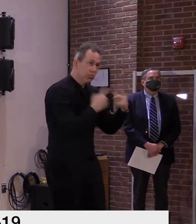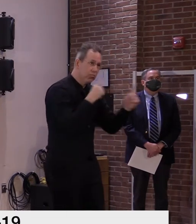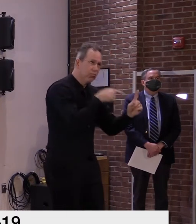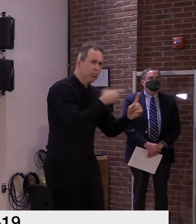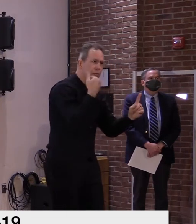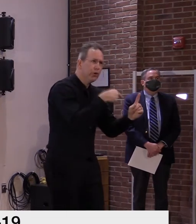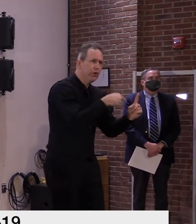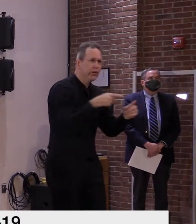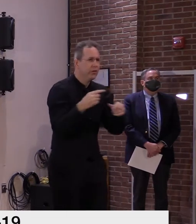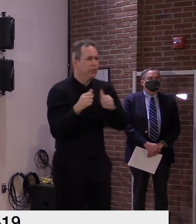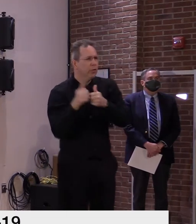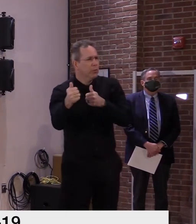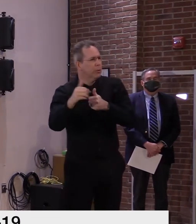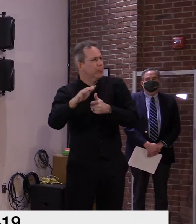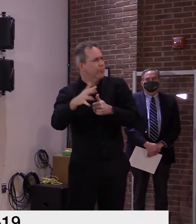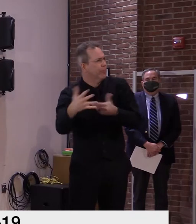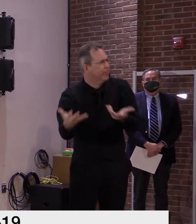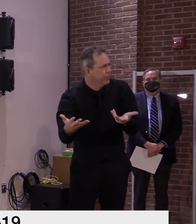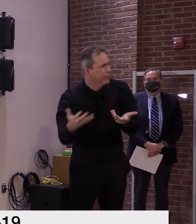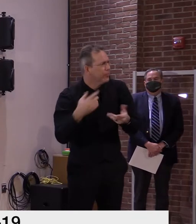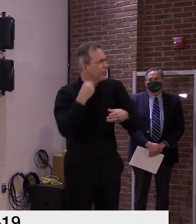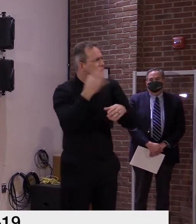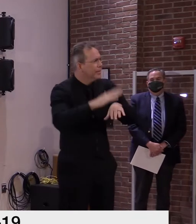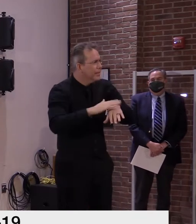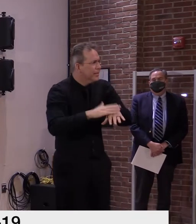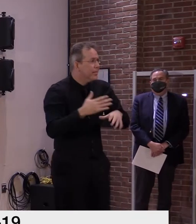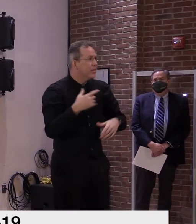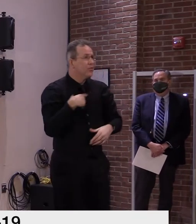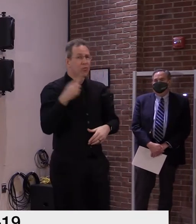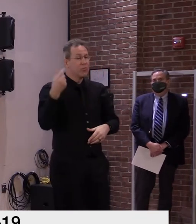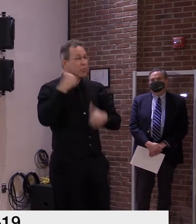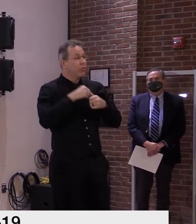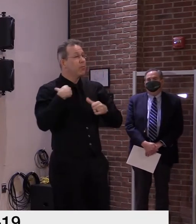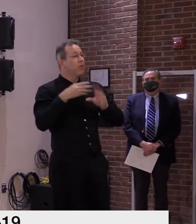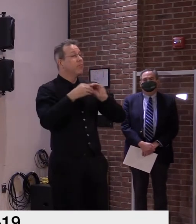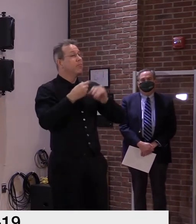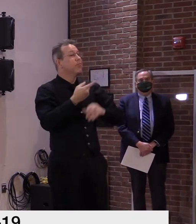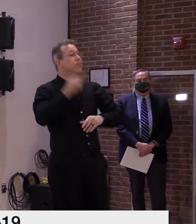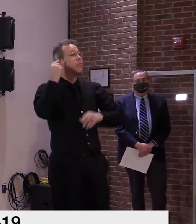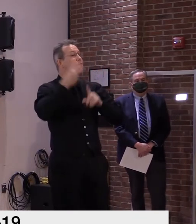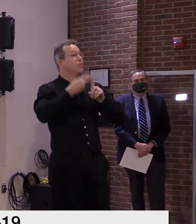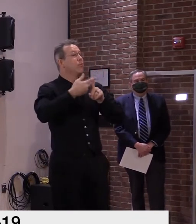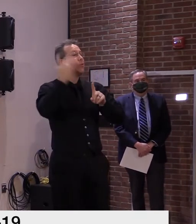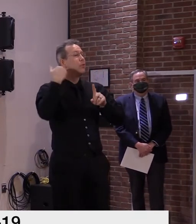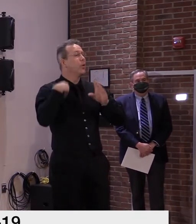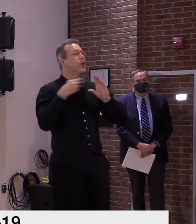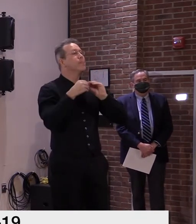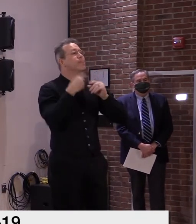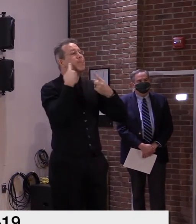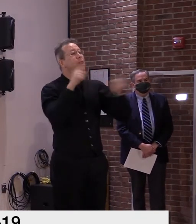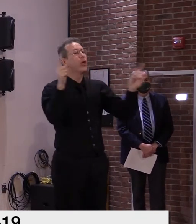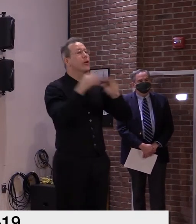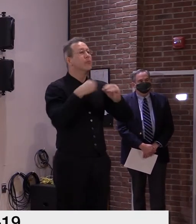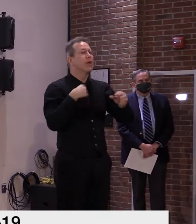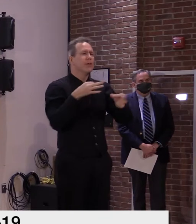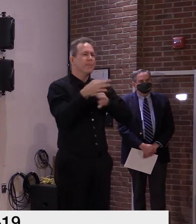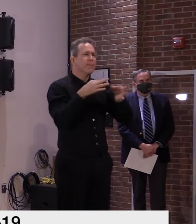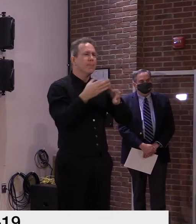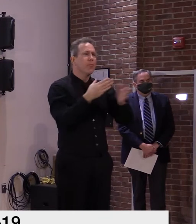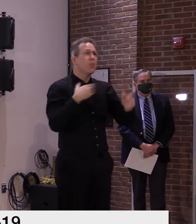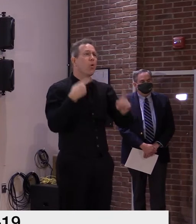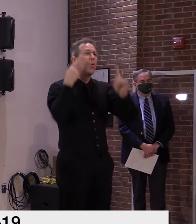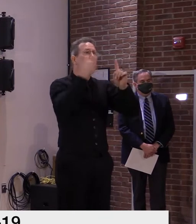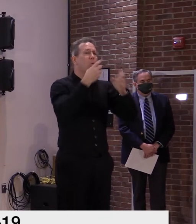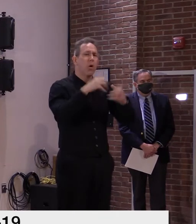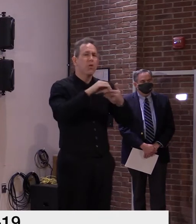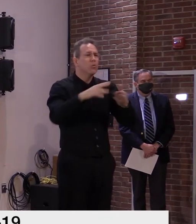in my inaugural address, I set a goal of getting all kids back into full-person instruction